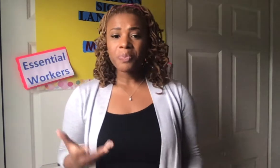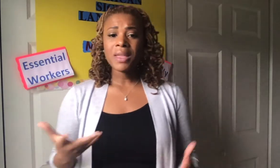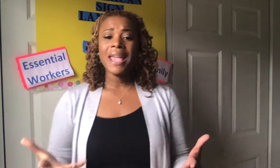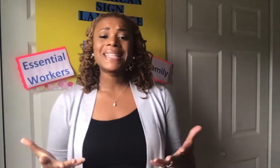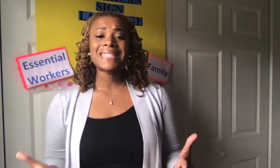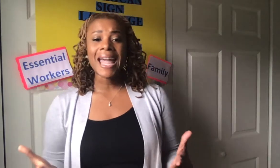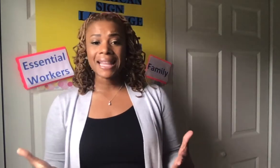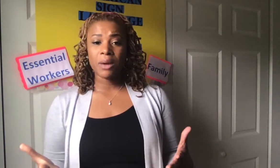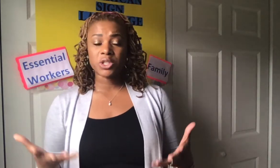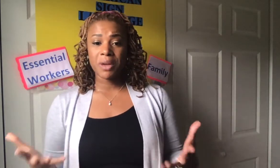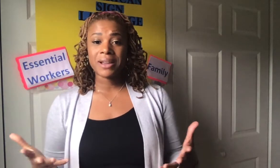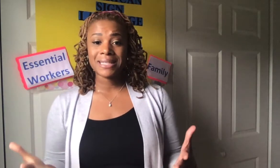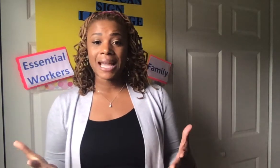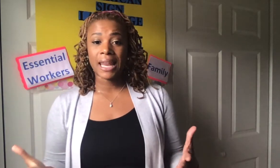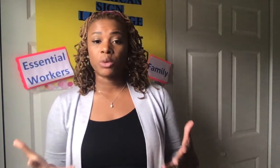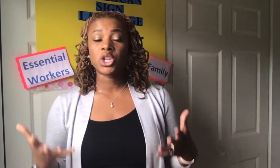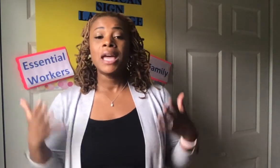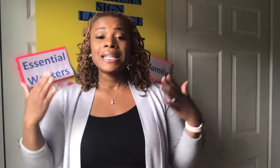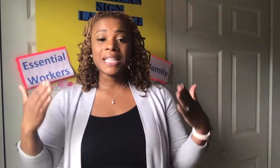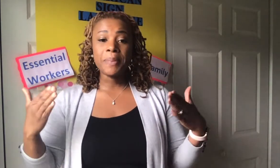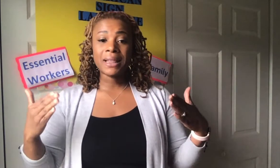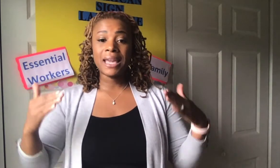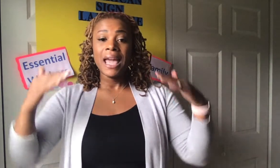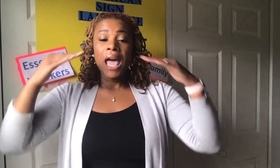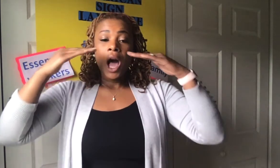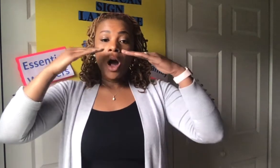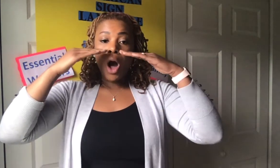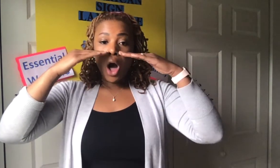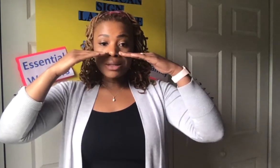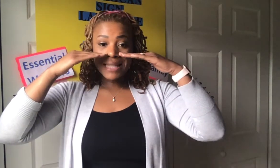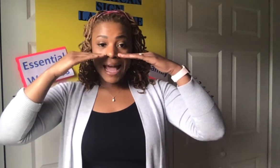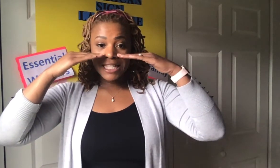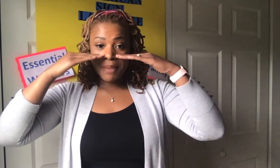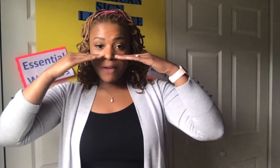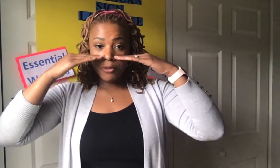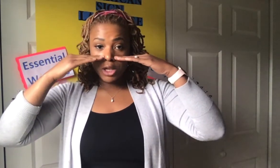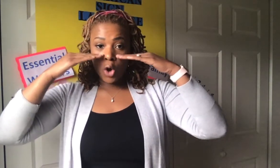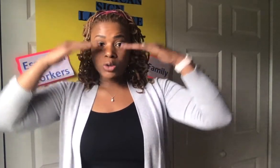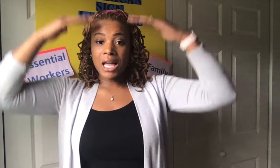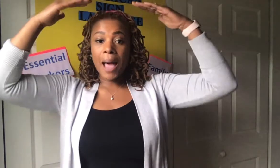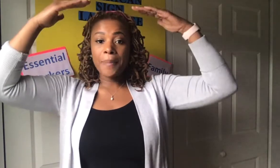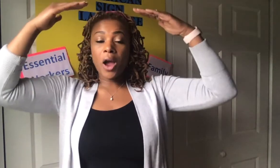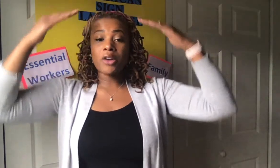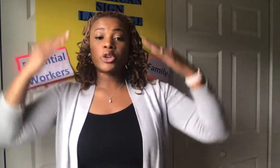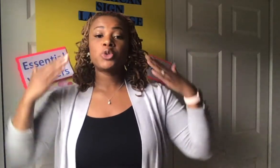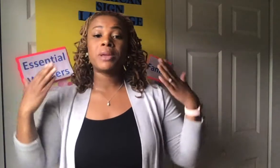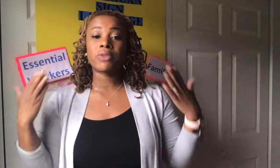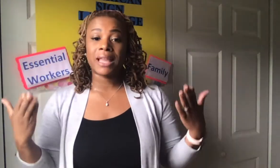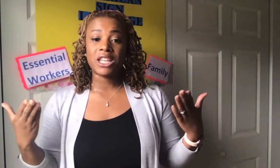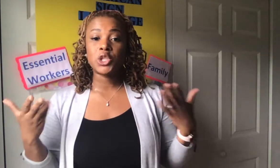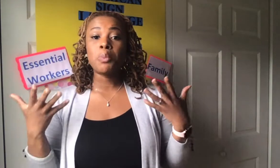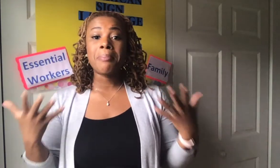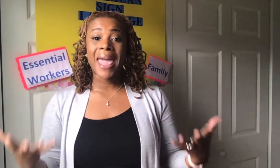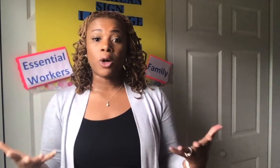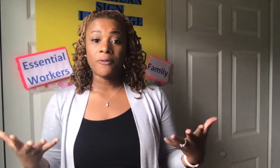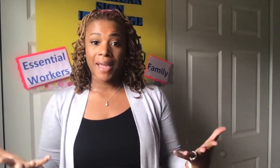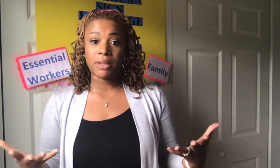In sign language, American Sign Language, typically all signs made from the nose up are going to be related to male family